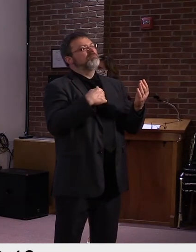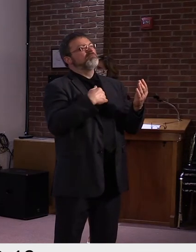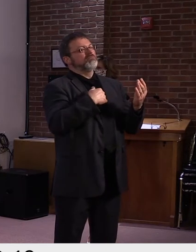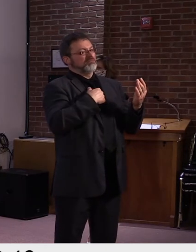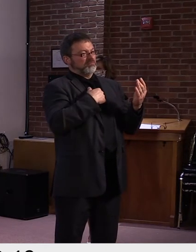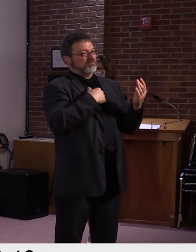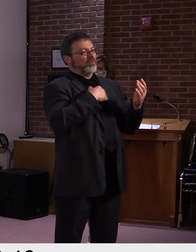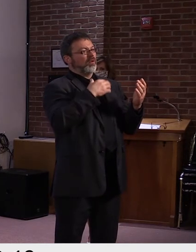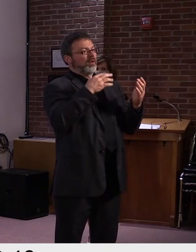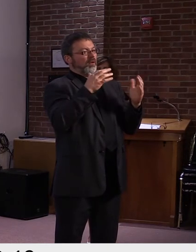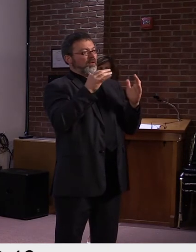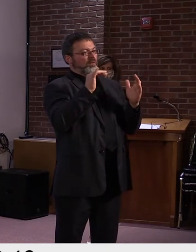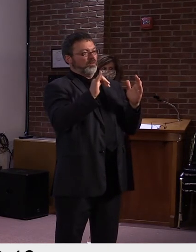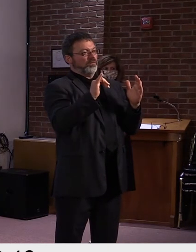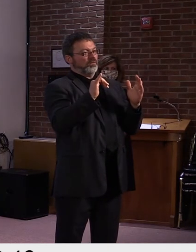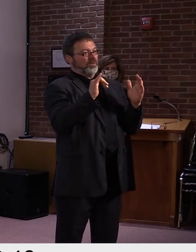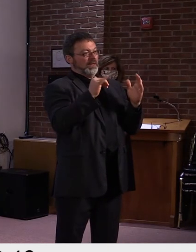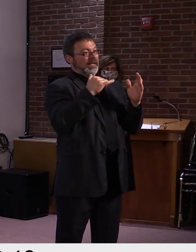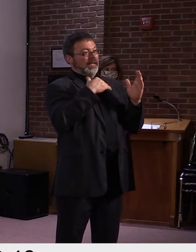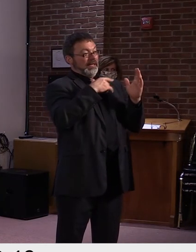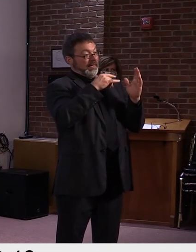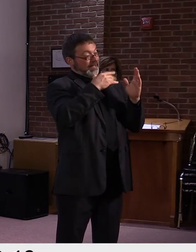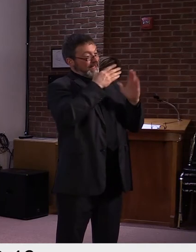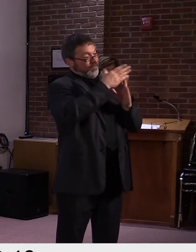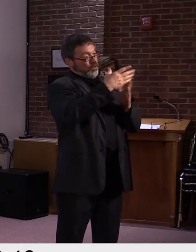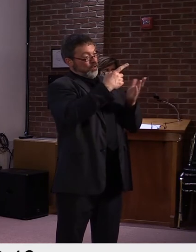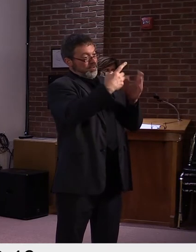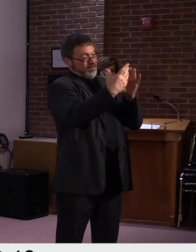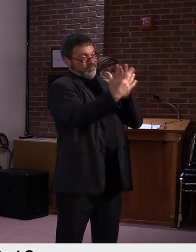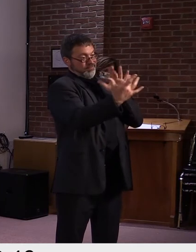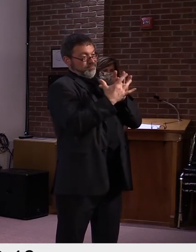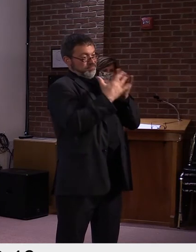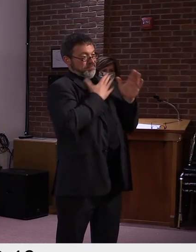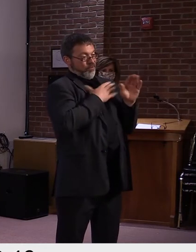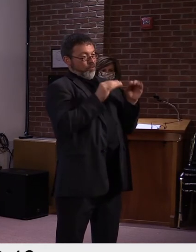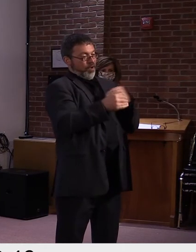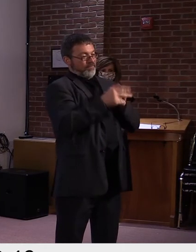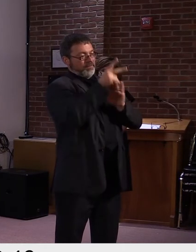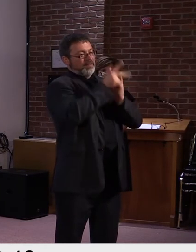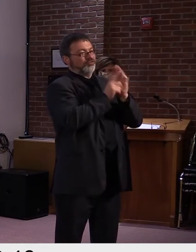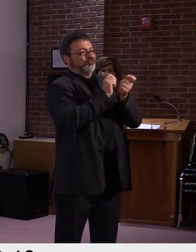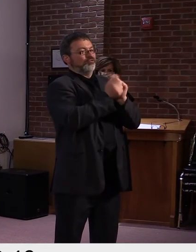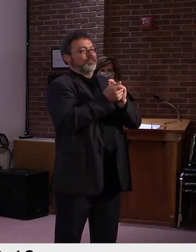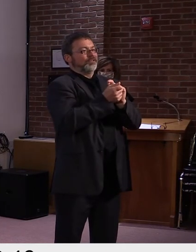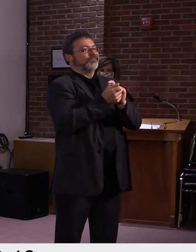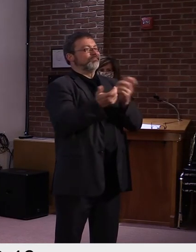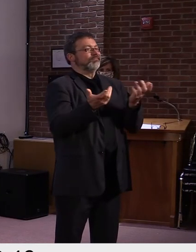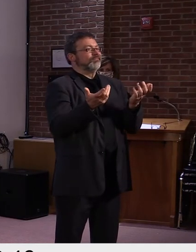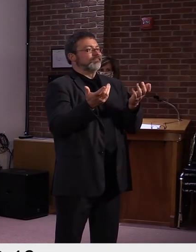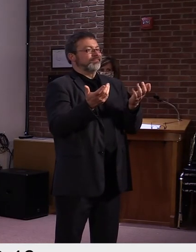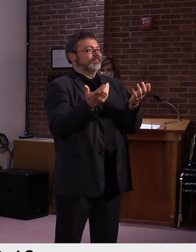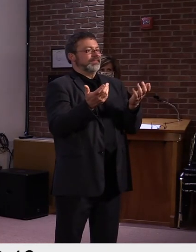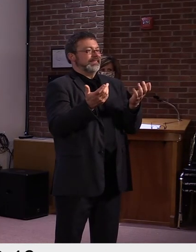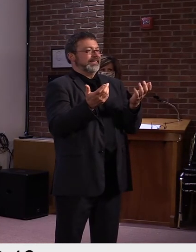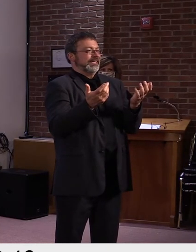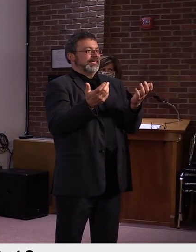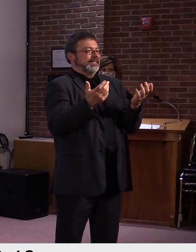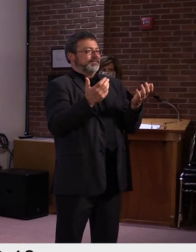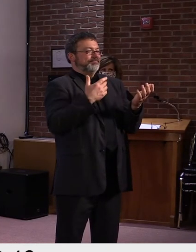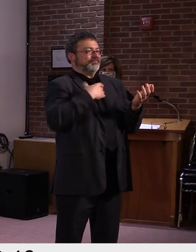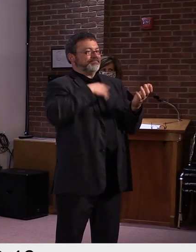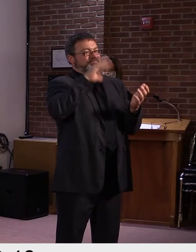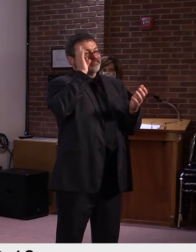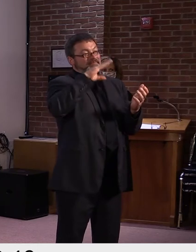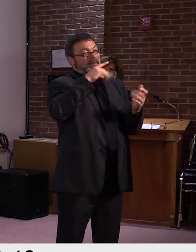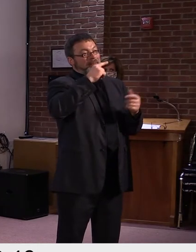the policy has been changed immediately, and that these voices need to be heard, and they want to use this as an opportunity to advance the discussion